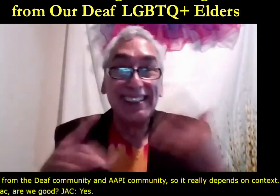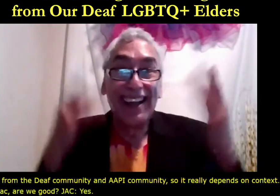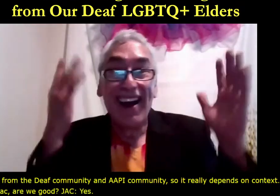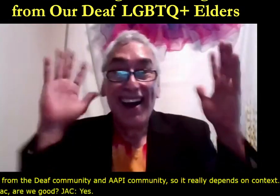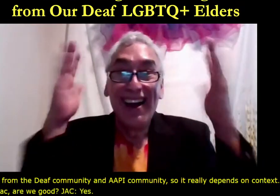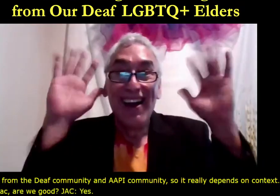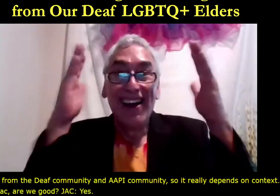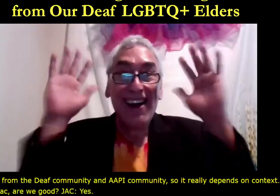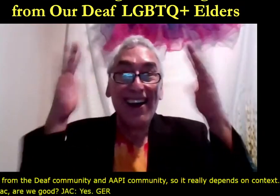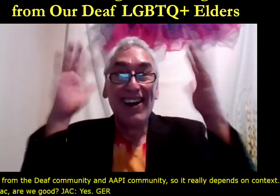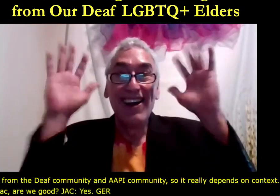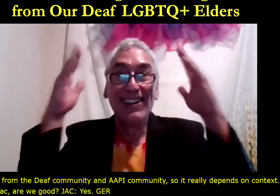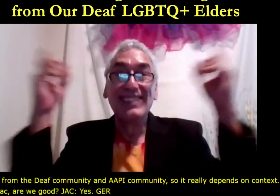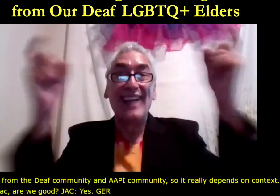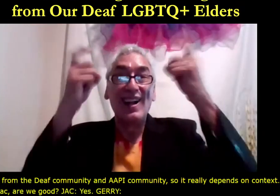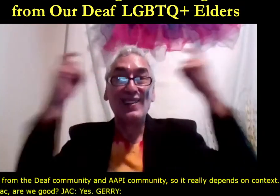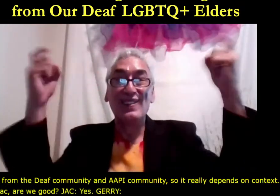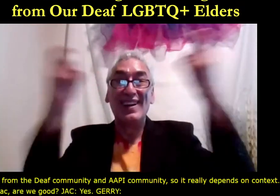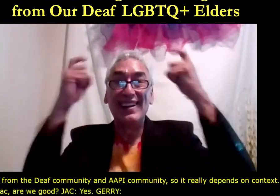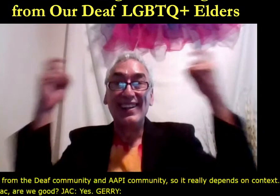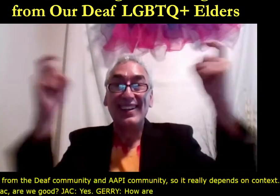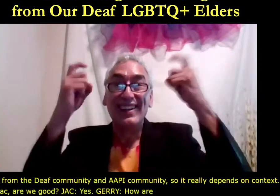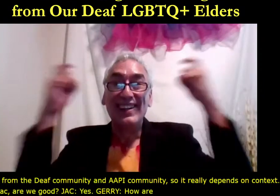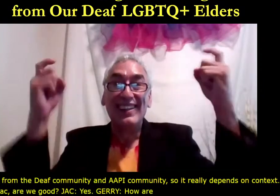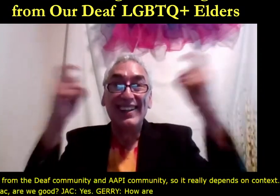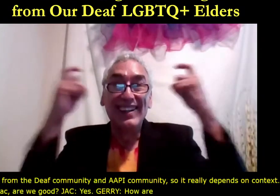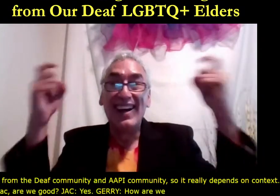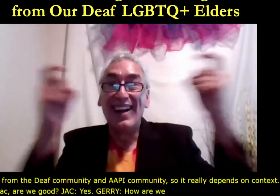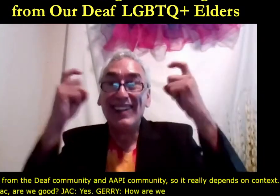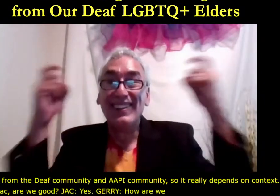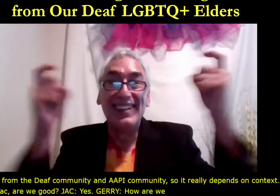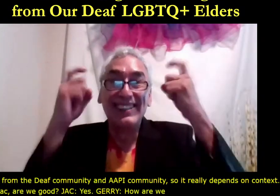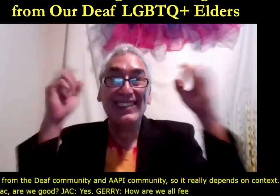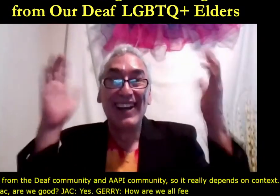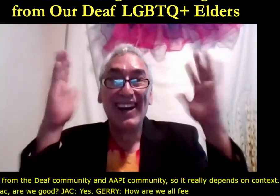Exciting, right? Great. This is such a great celebration.